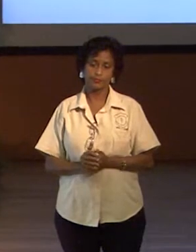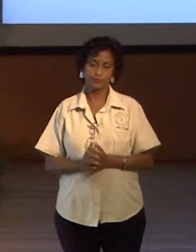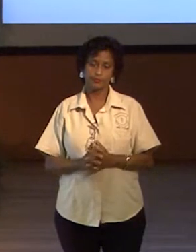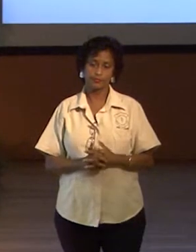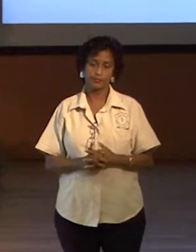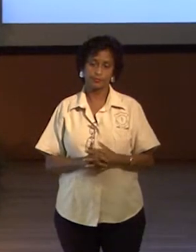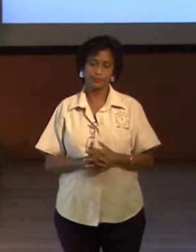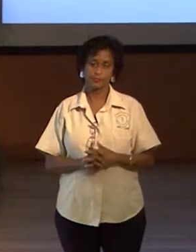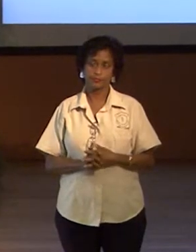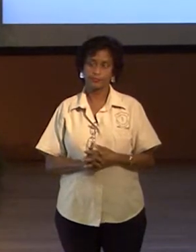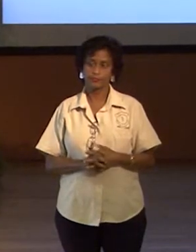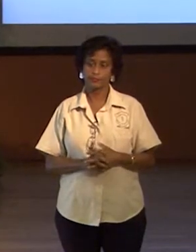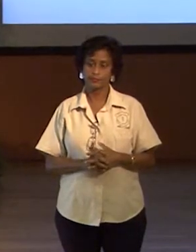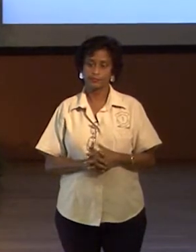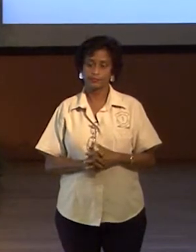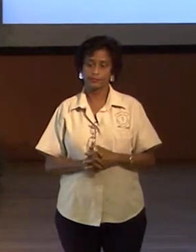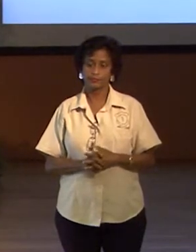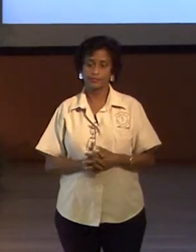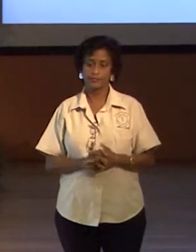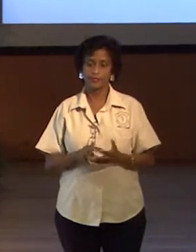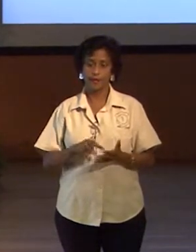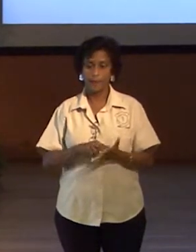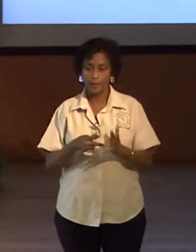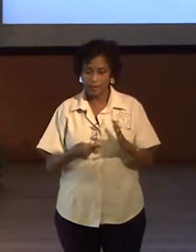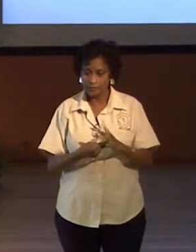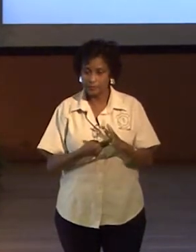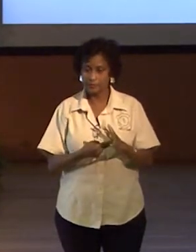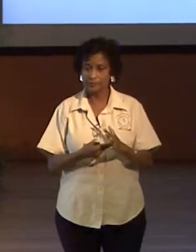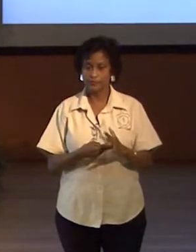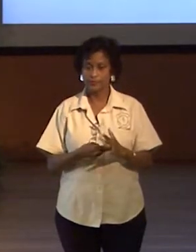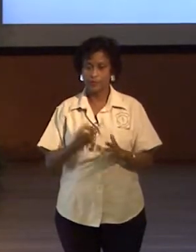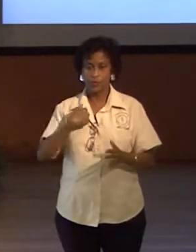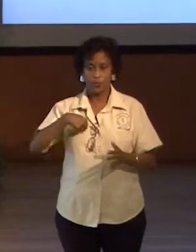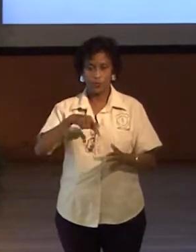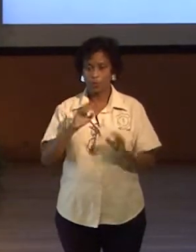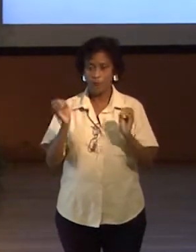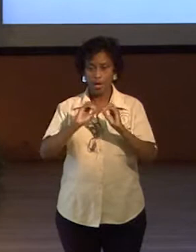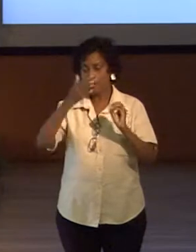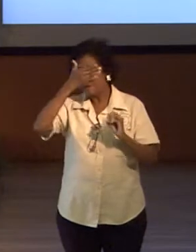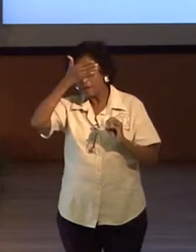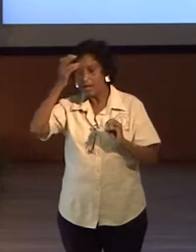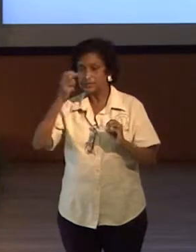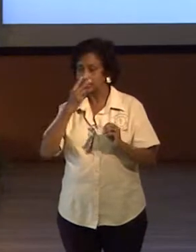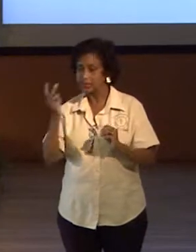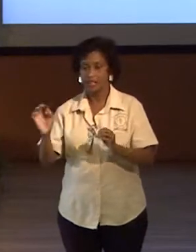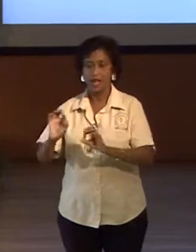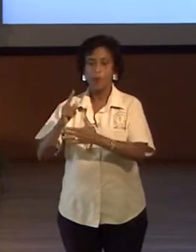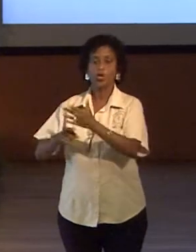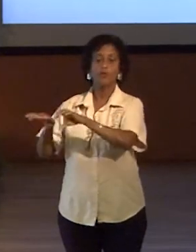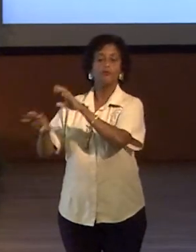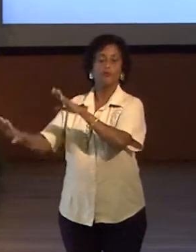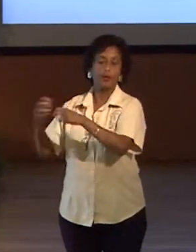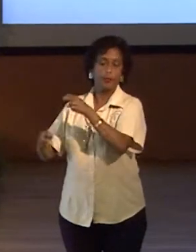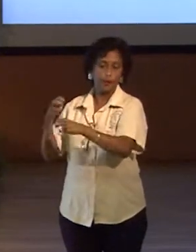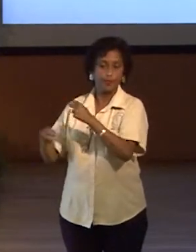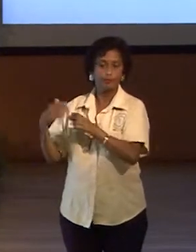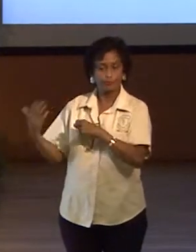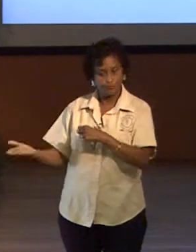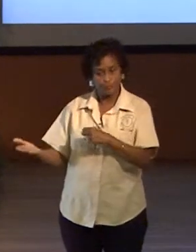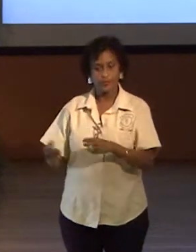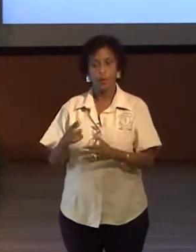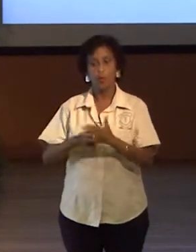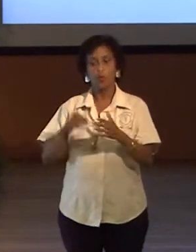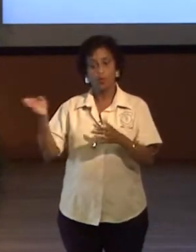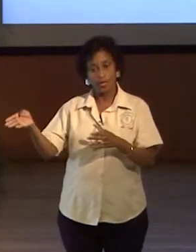importance of seeing or sensing the unseen. And in mental health, a big part of what we do is related to